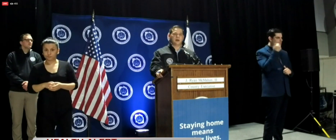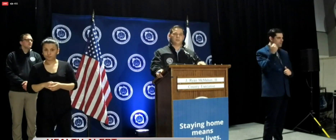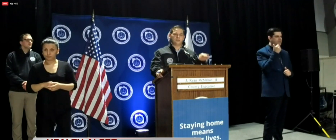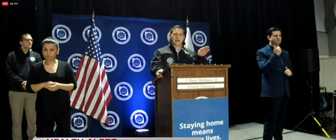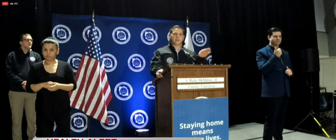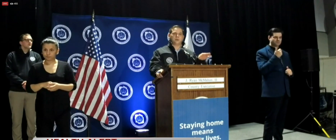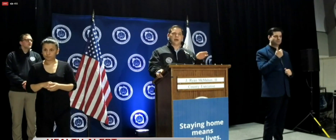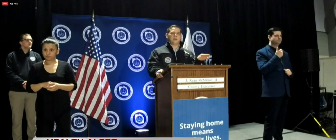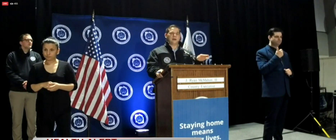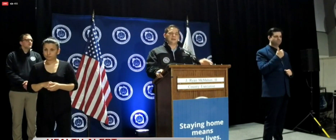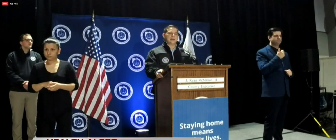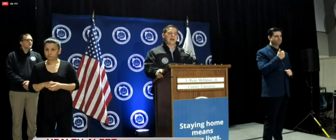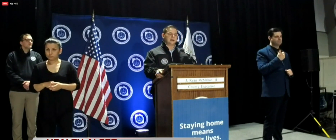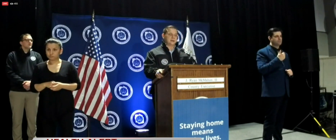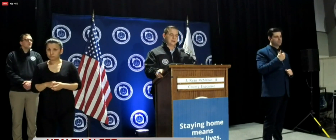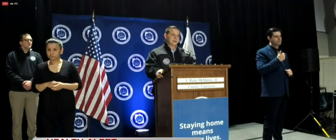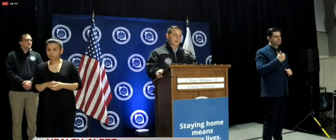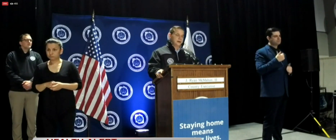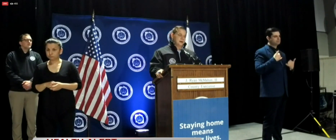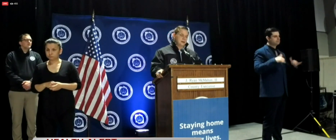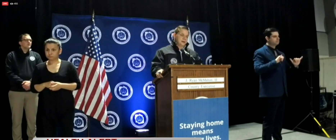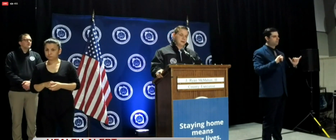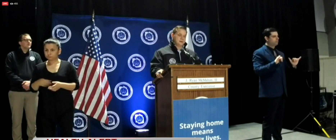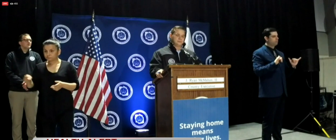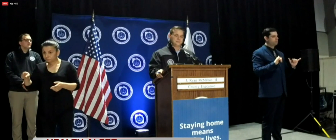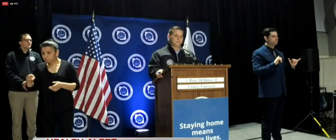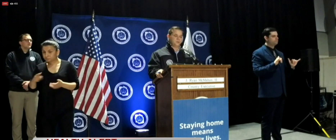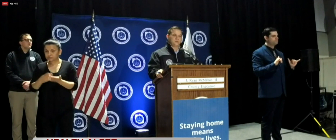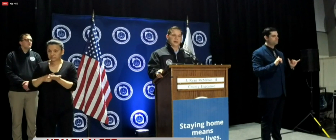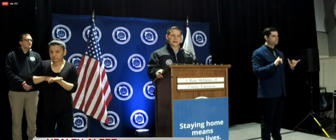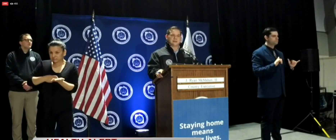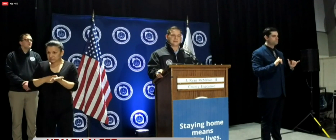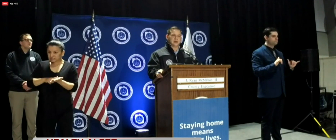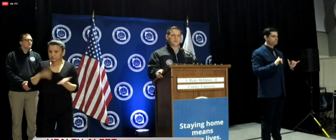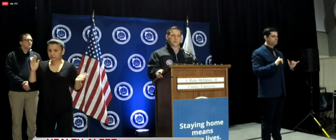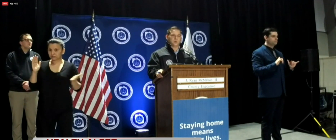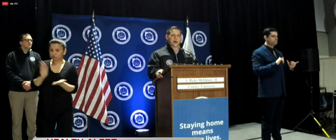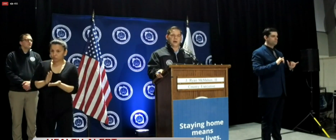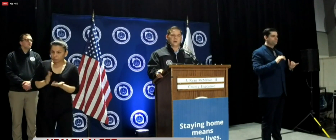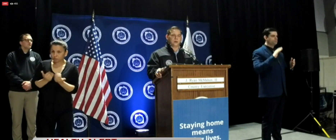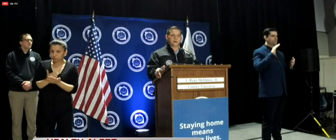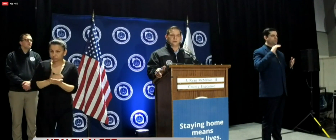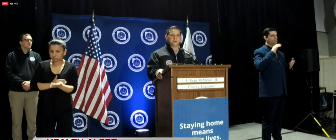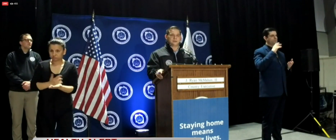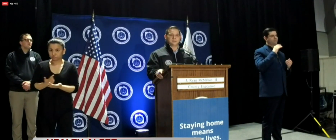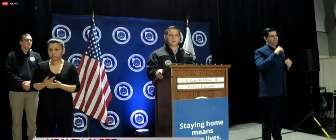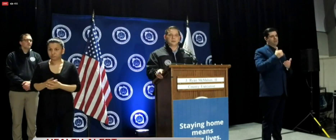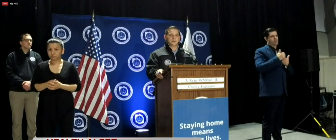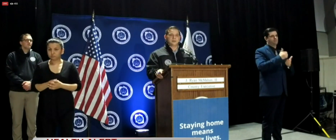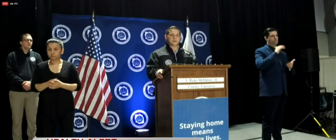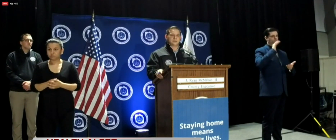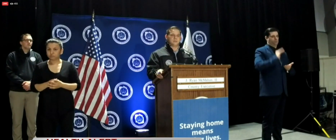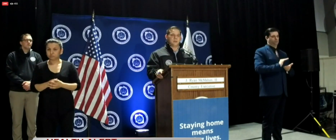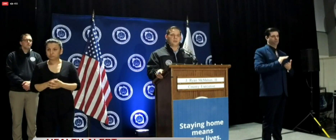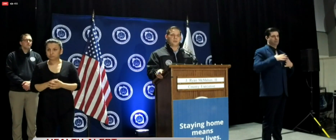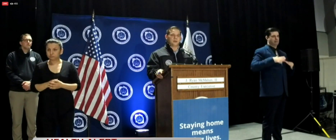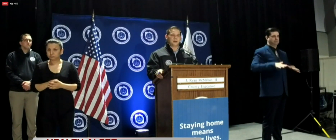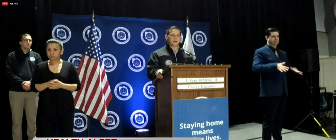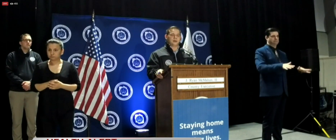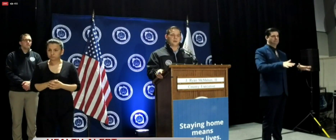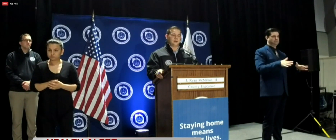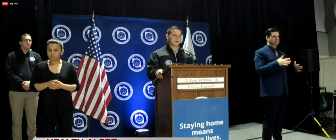to help tamper down that anxiety. And we've been at this now for a little while, right? I mean, it's essentially a